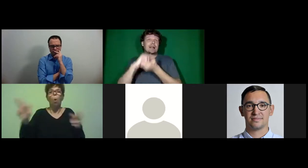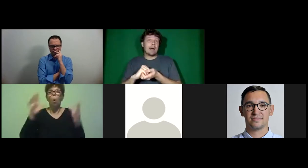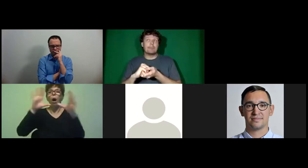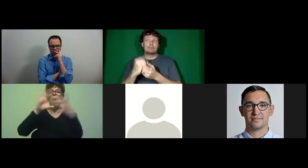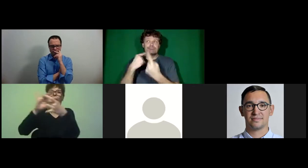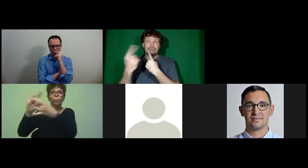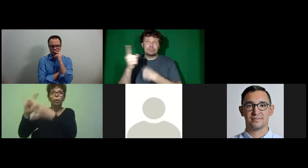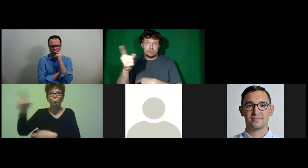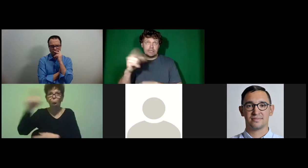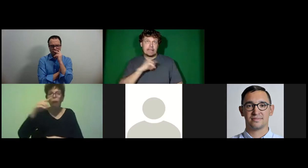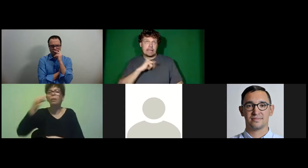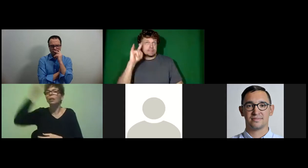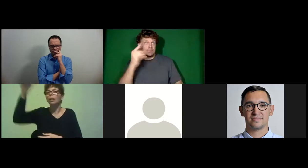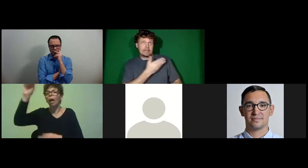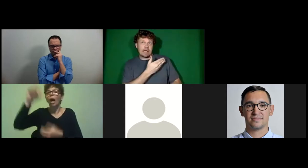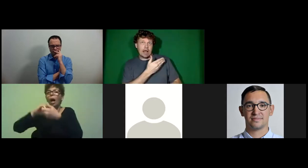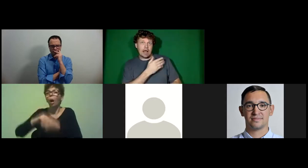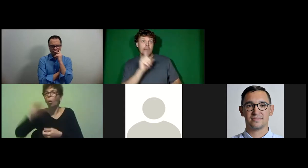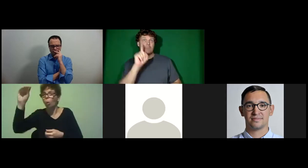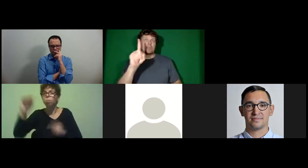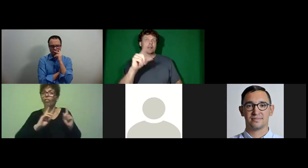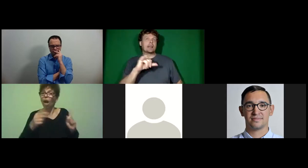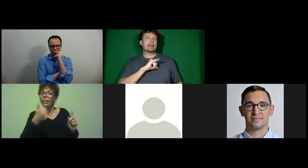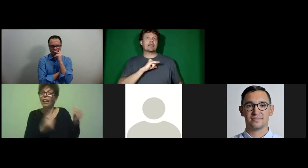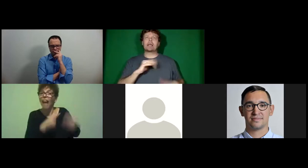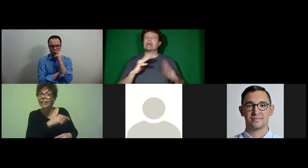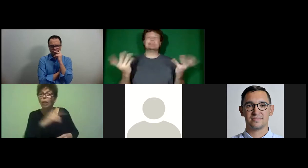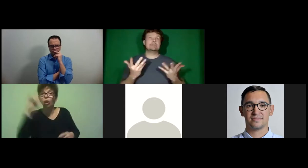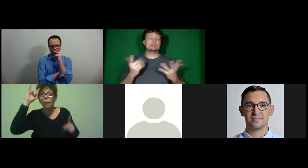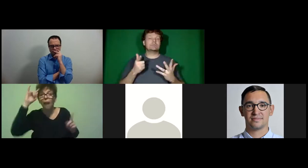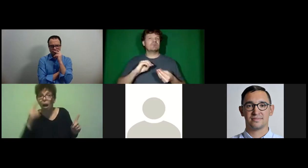had a lot of contacts and there was one club that was interested.